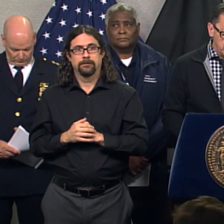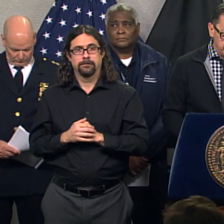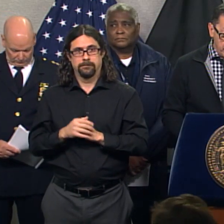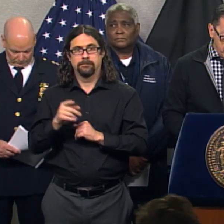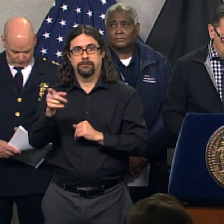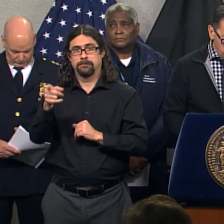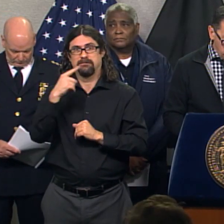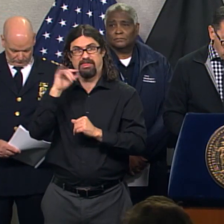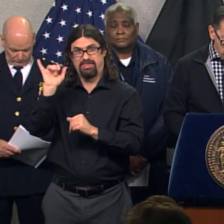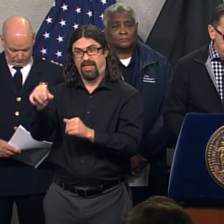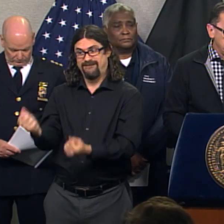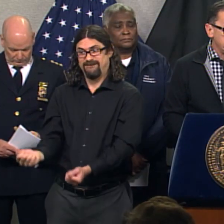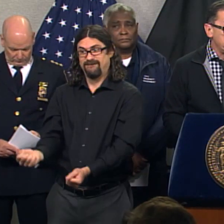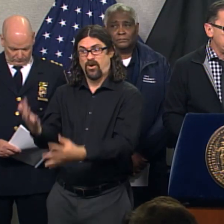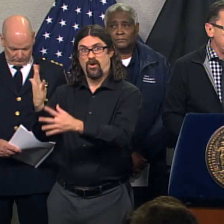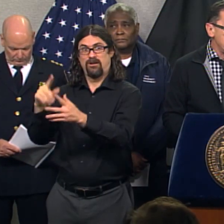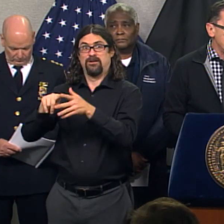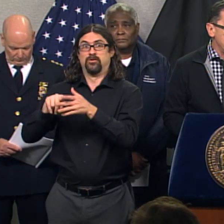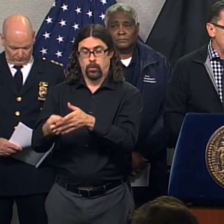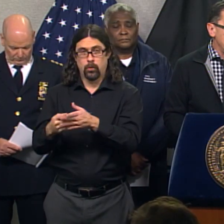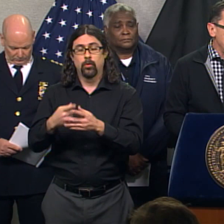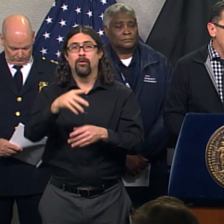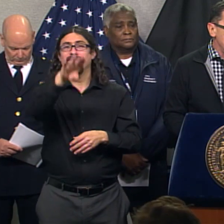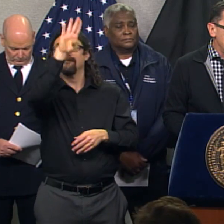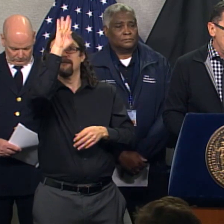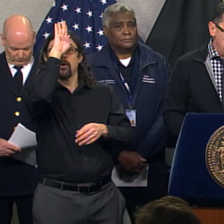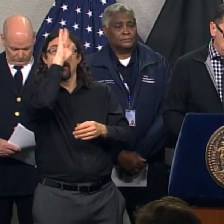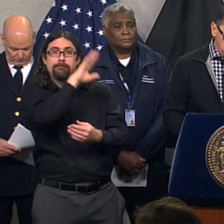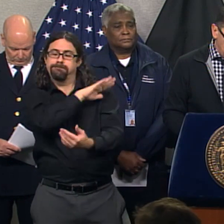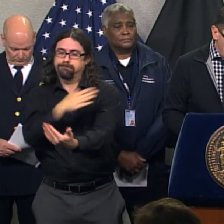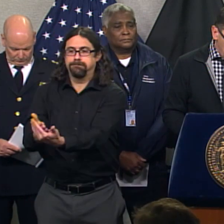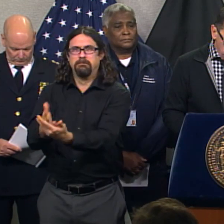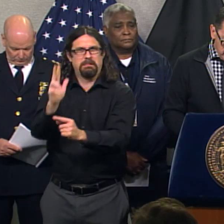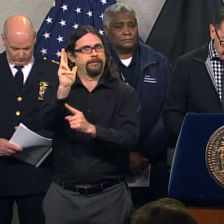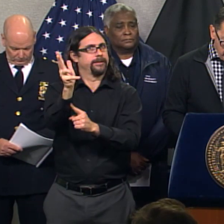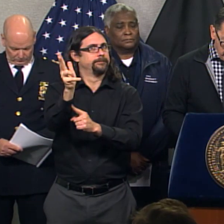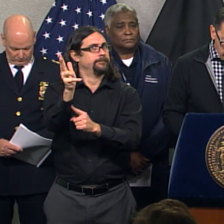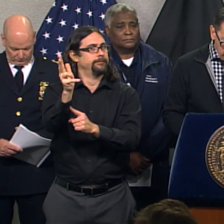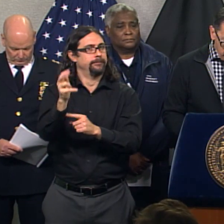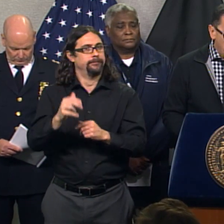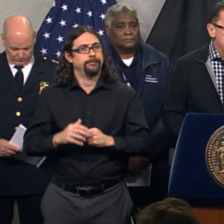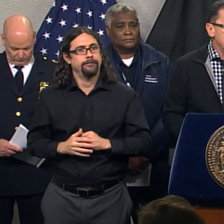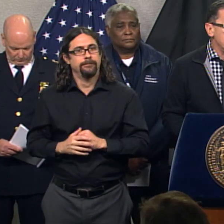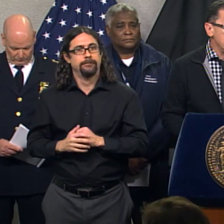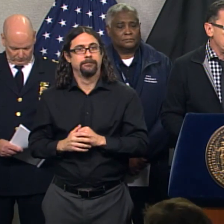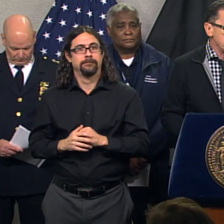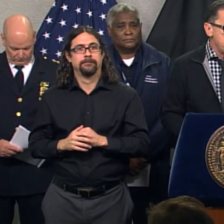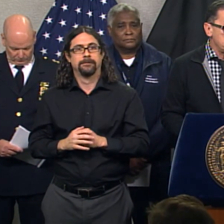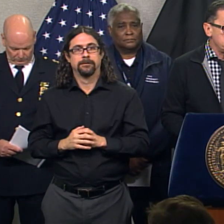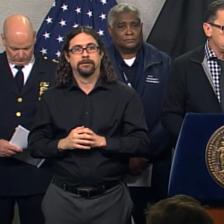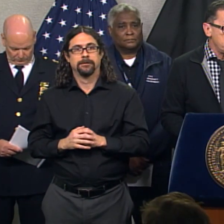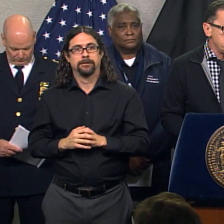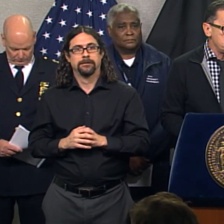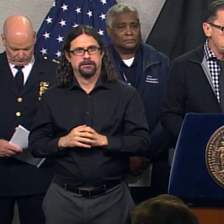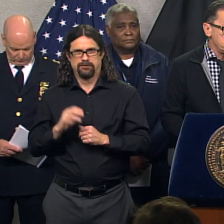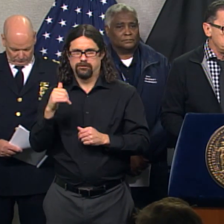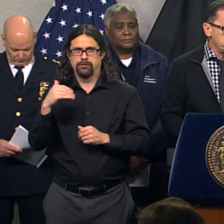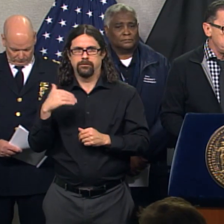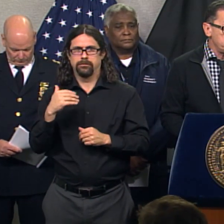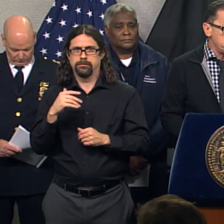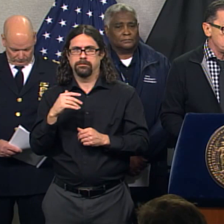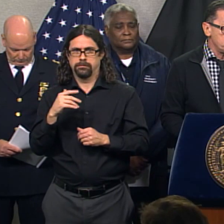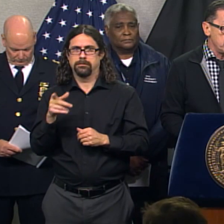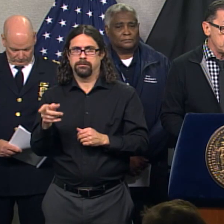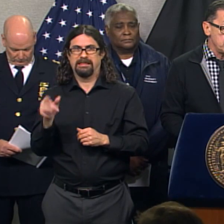great deal of fire. Met the firefighters when they got there. They made a very brave interior attack in the fire, and a number